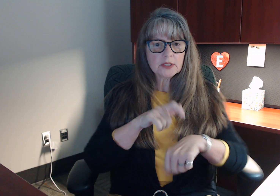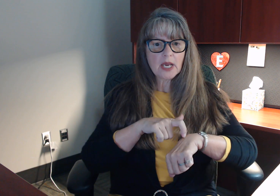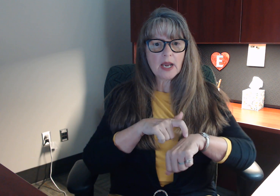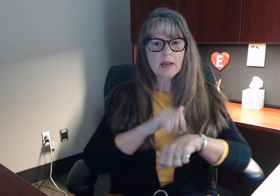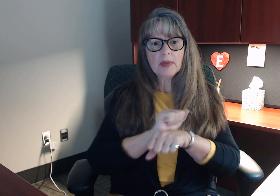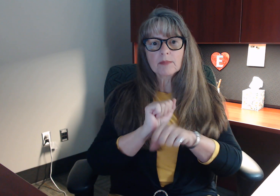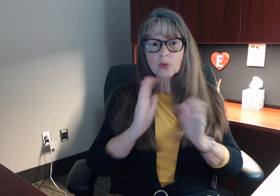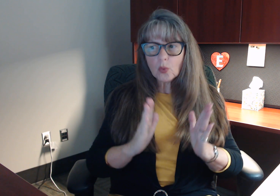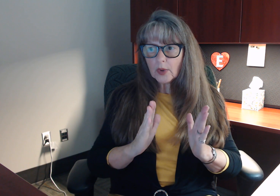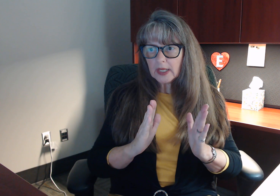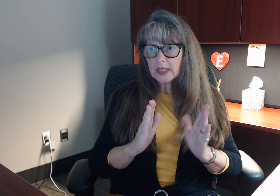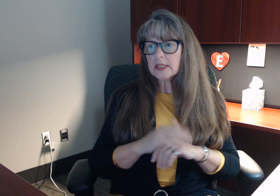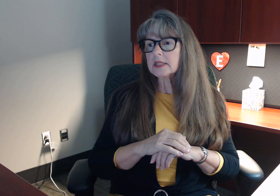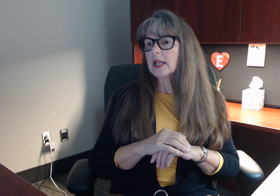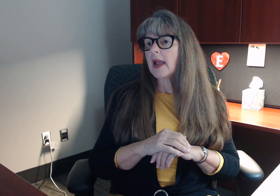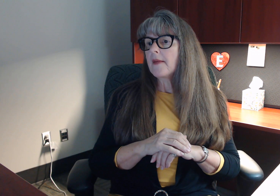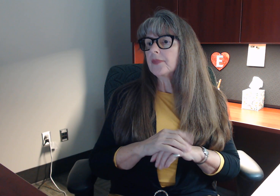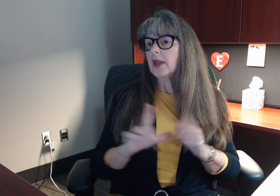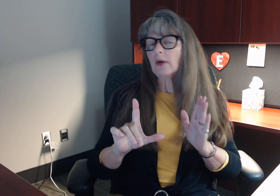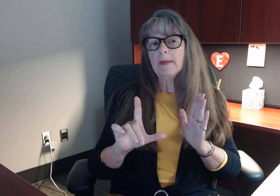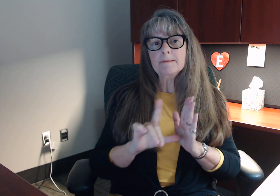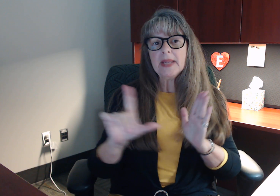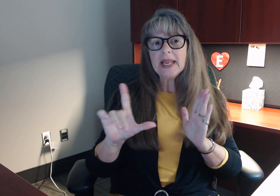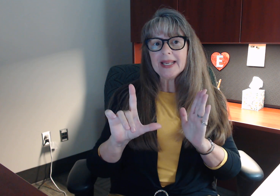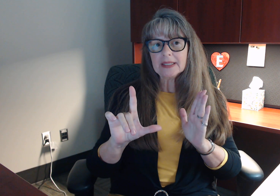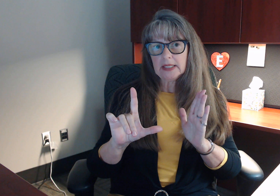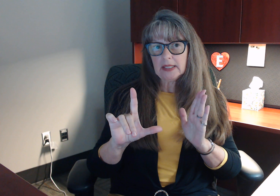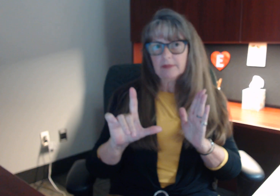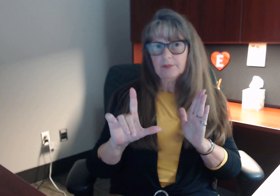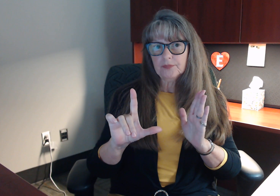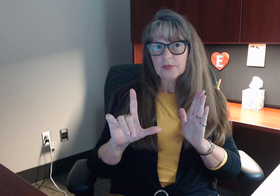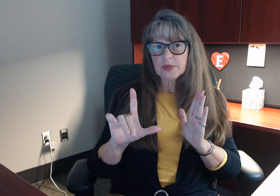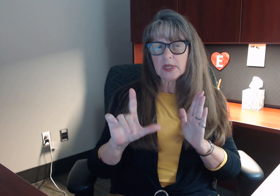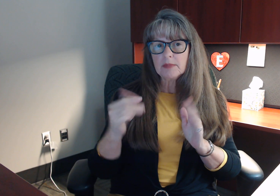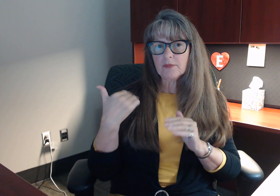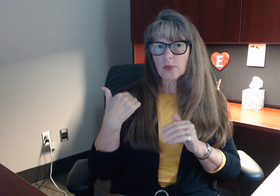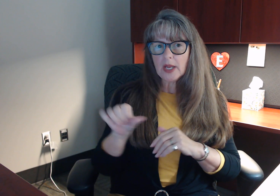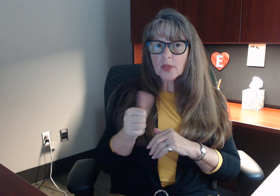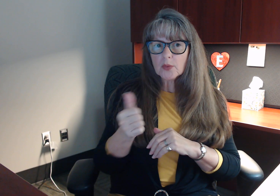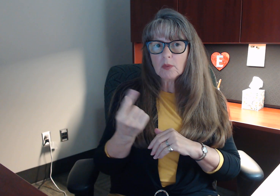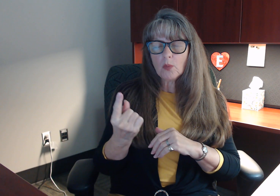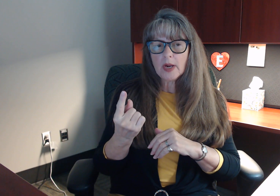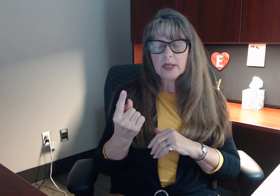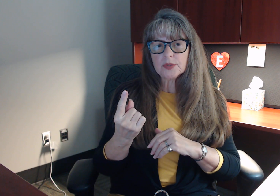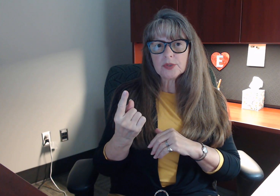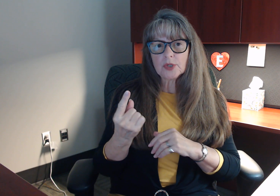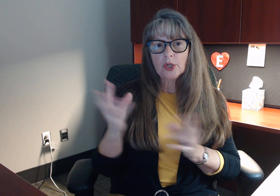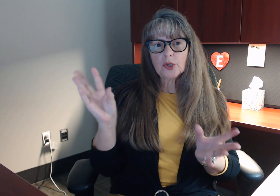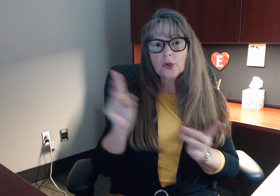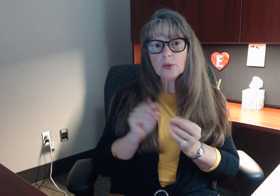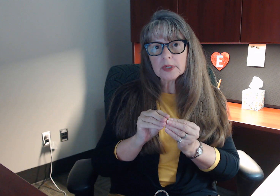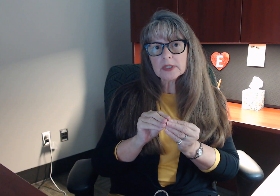part-time employees. They are immediately, see, before the other one was accumulative, but